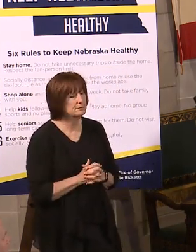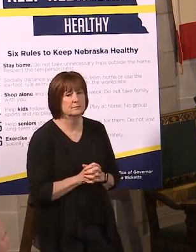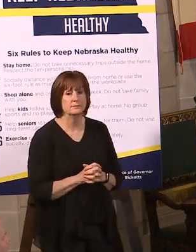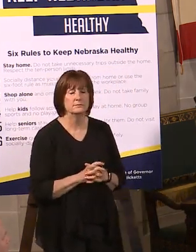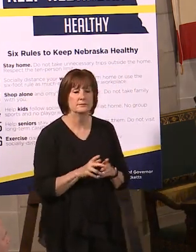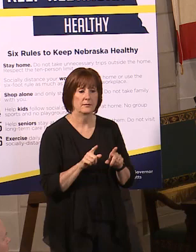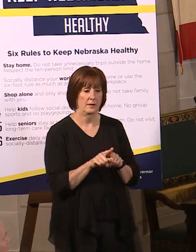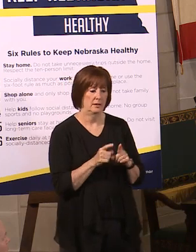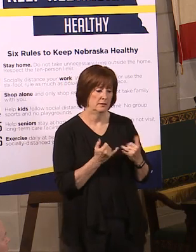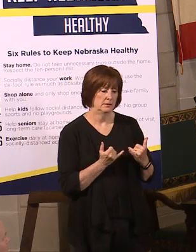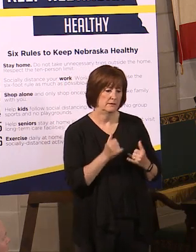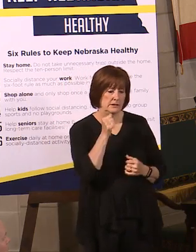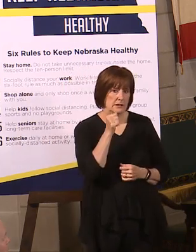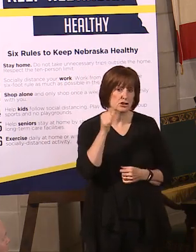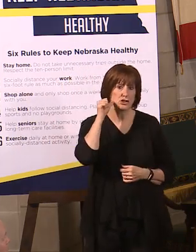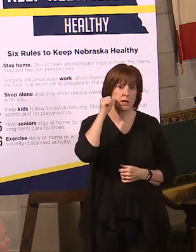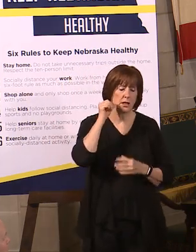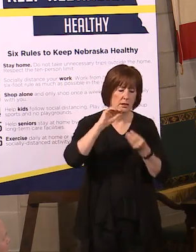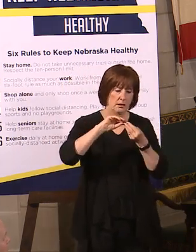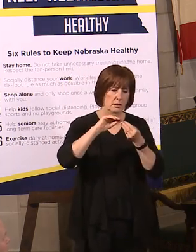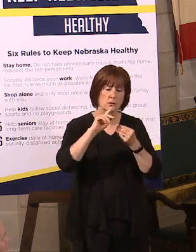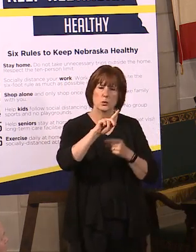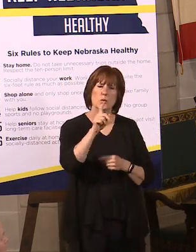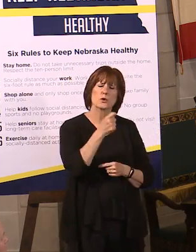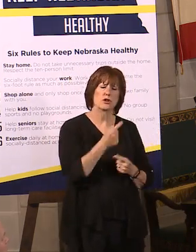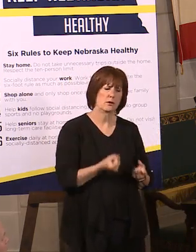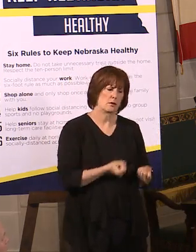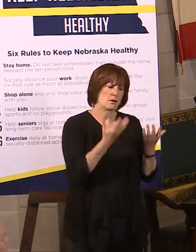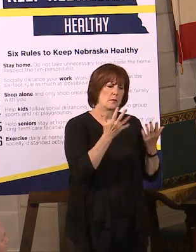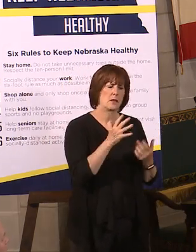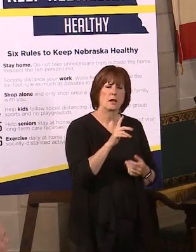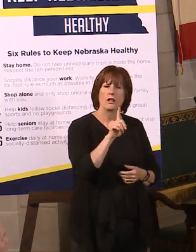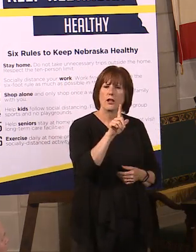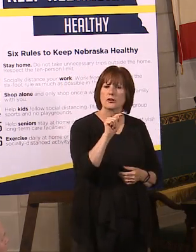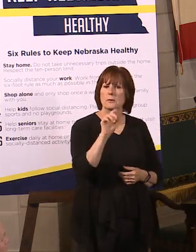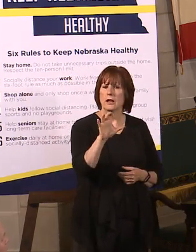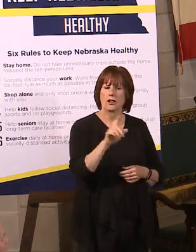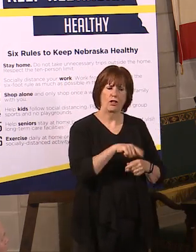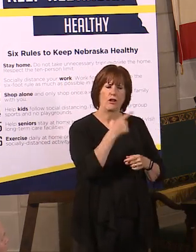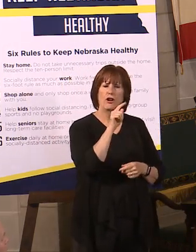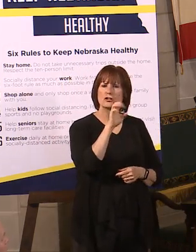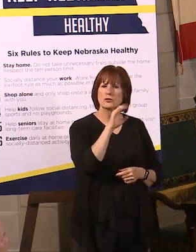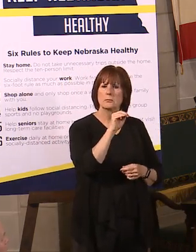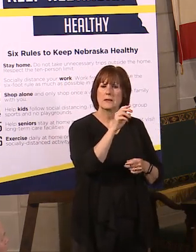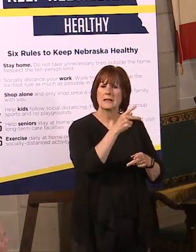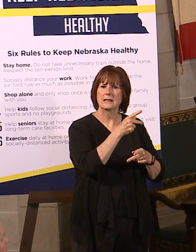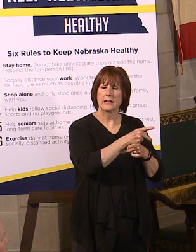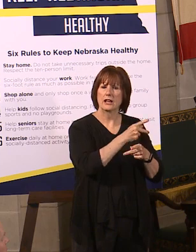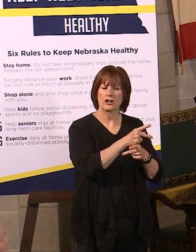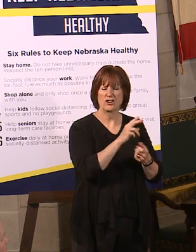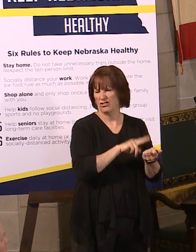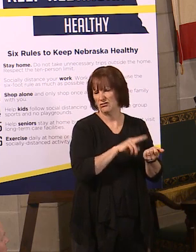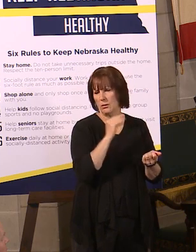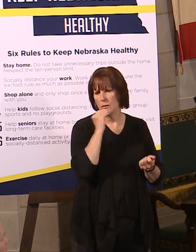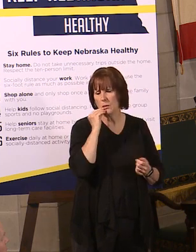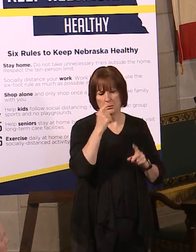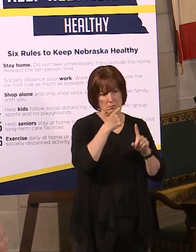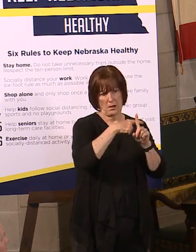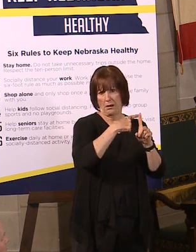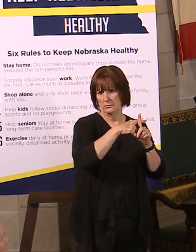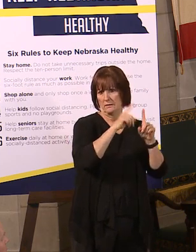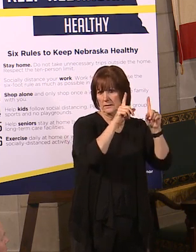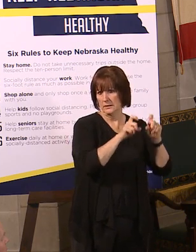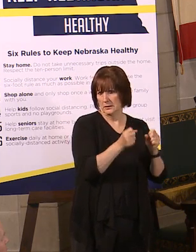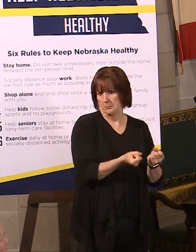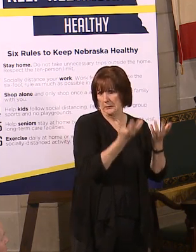So as of yesterday, the question was how many long-term care residents have tested positive? And